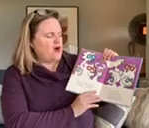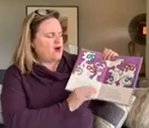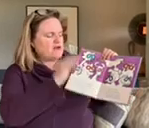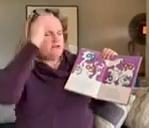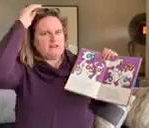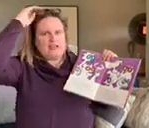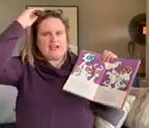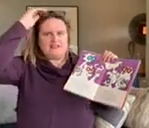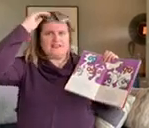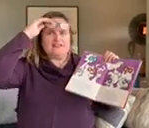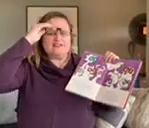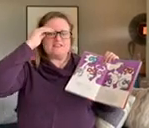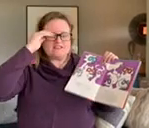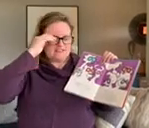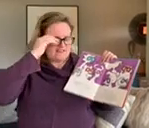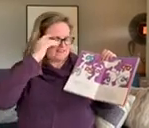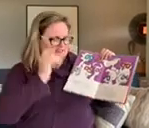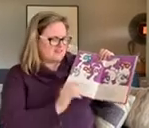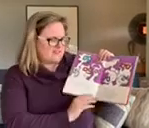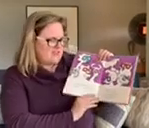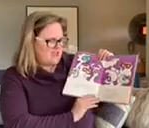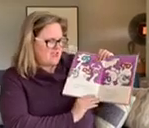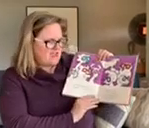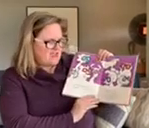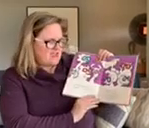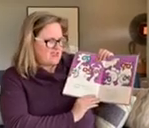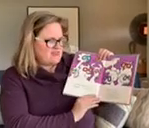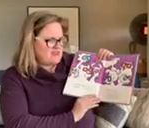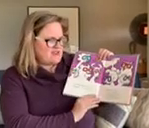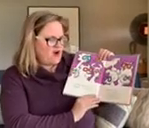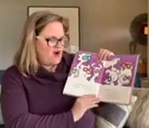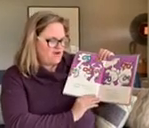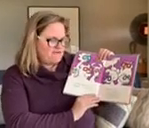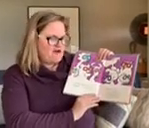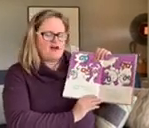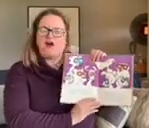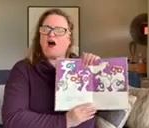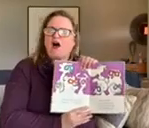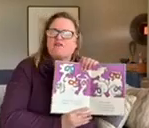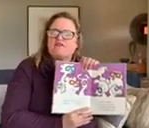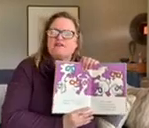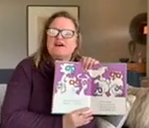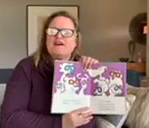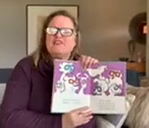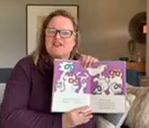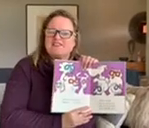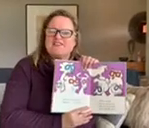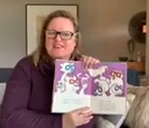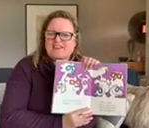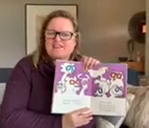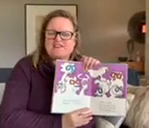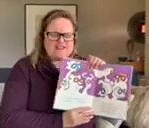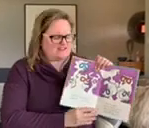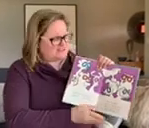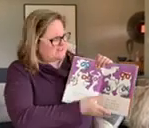our glasses sit? They'd all fall off. Just think of it.